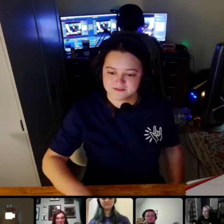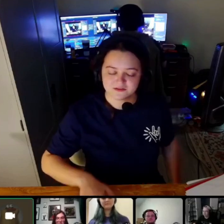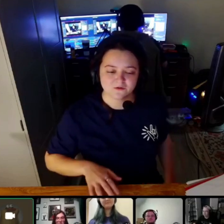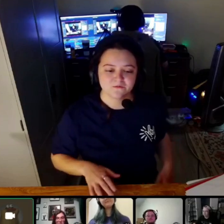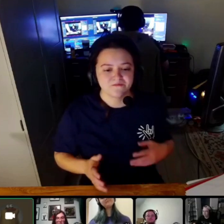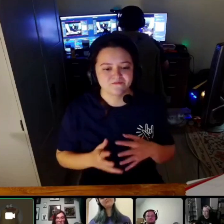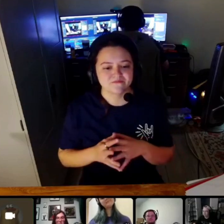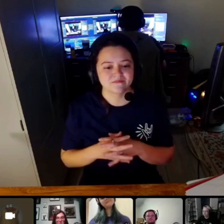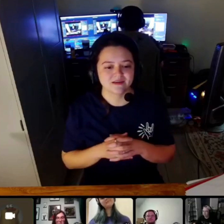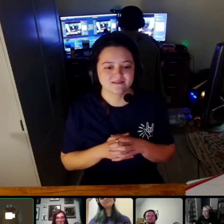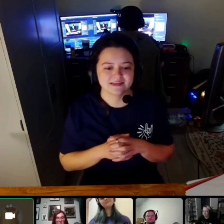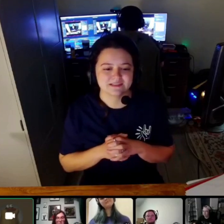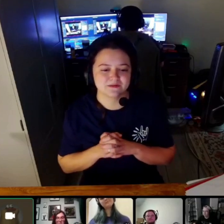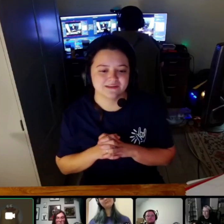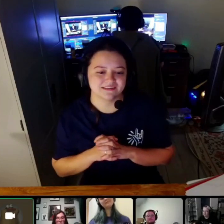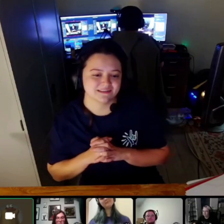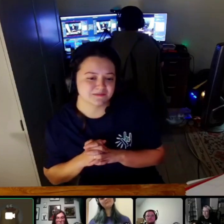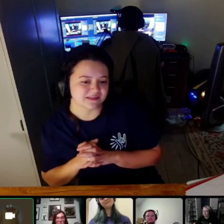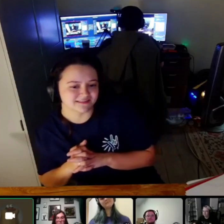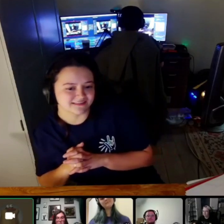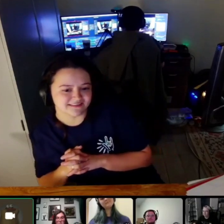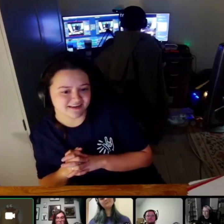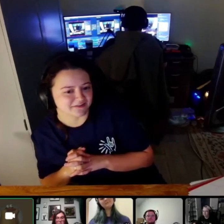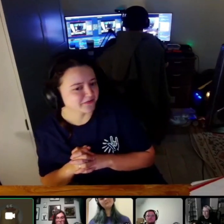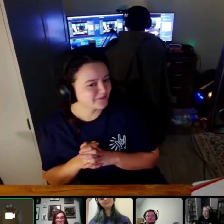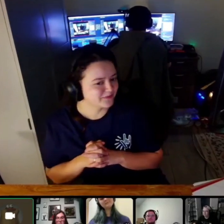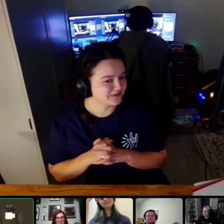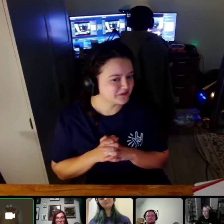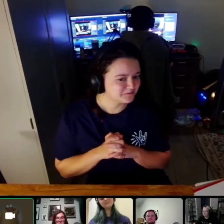So let's put some sentences together. You want to